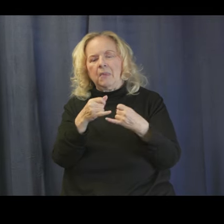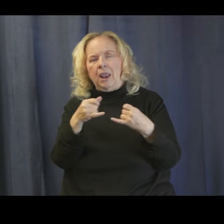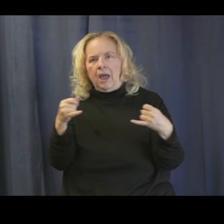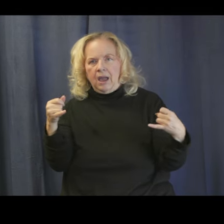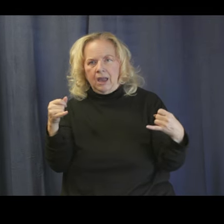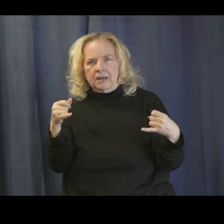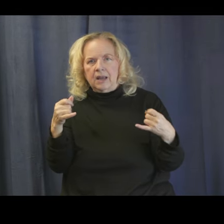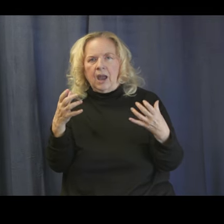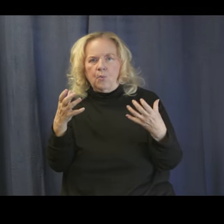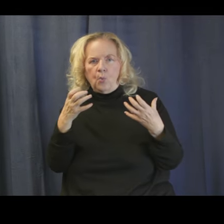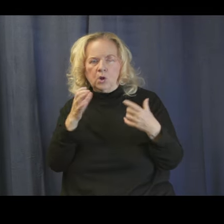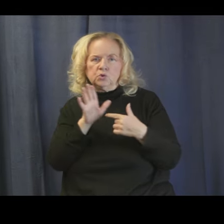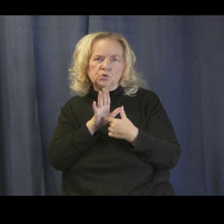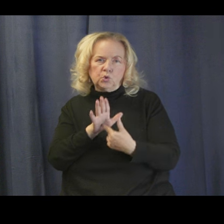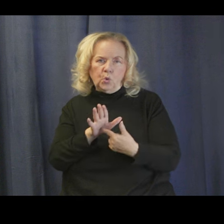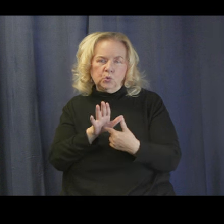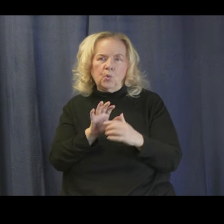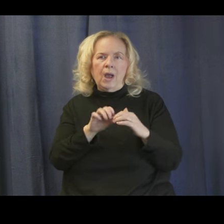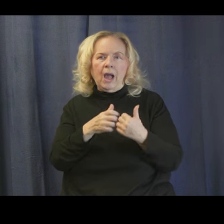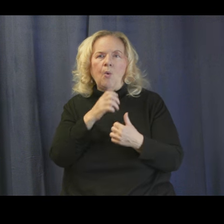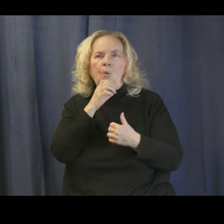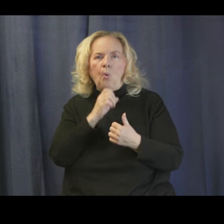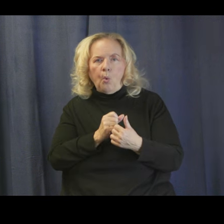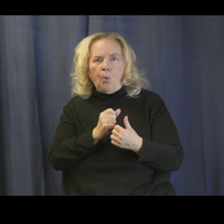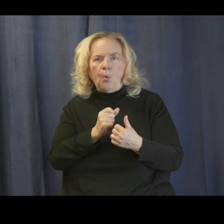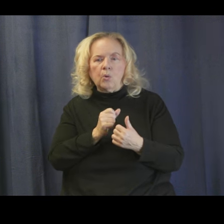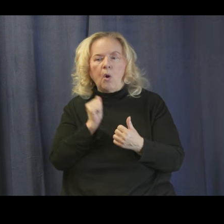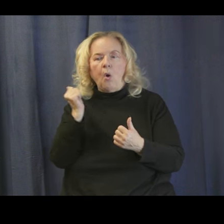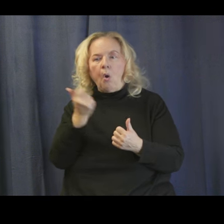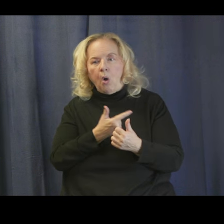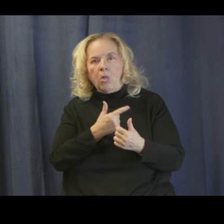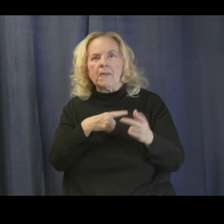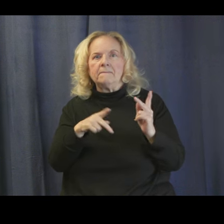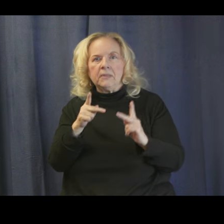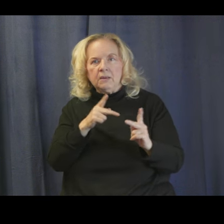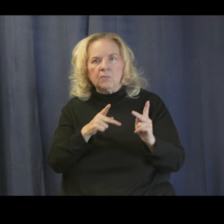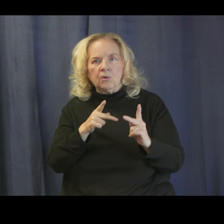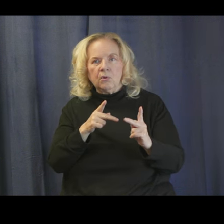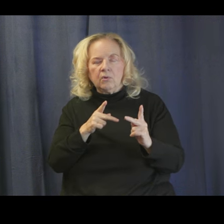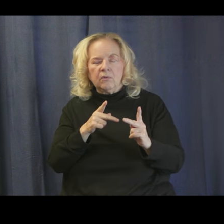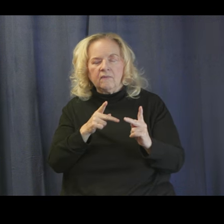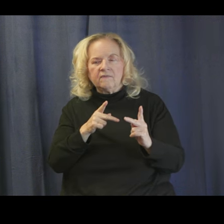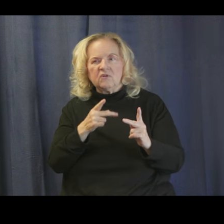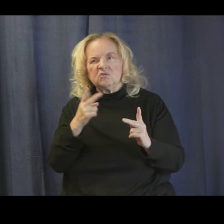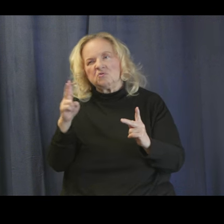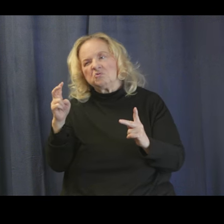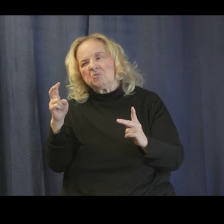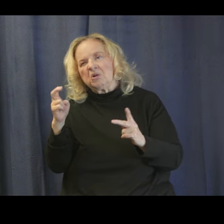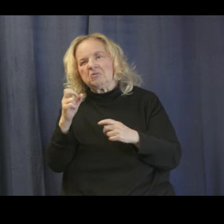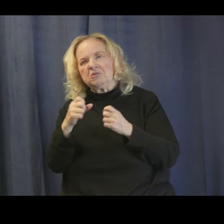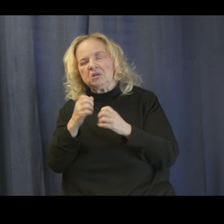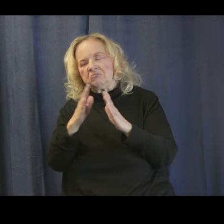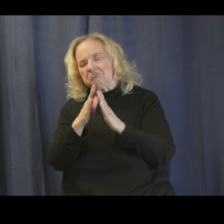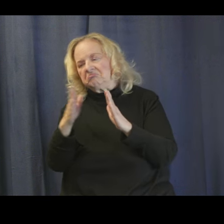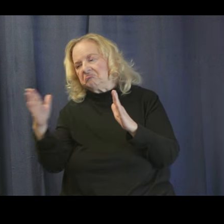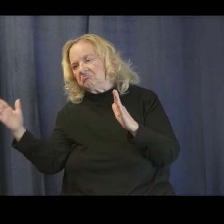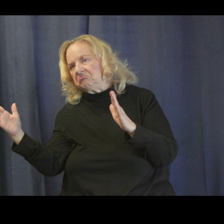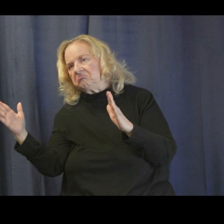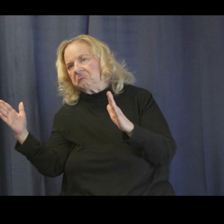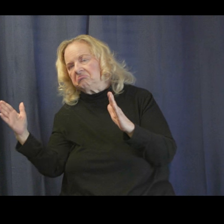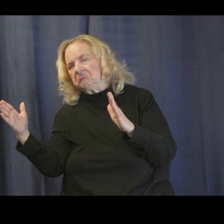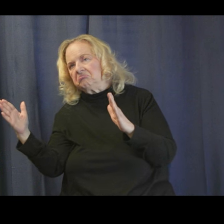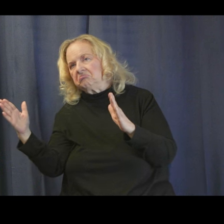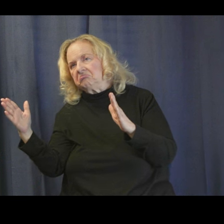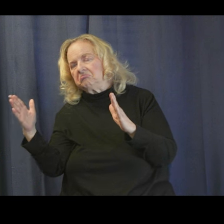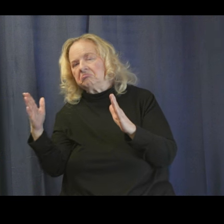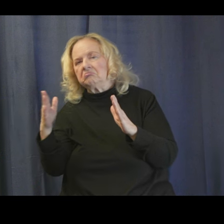timeline of some things I want to bring out of how old everybody was for a couple hundred years as things go